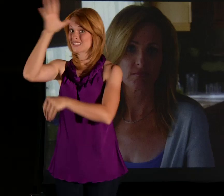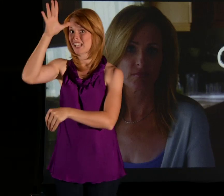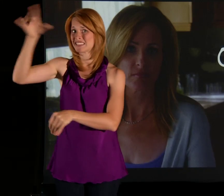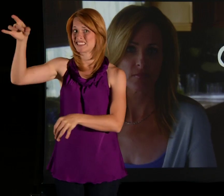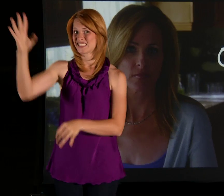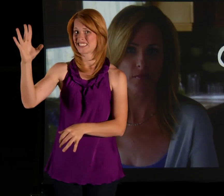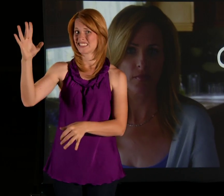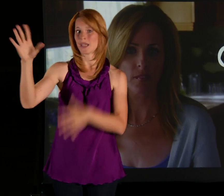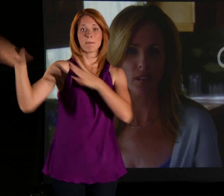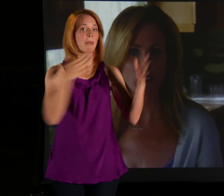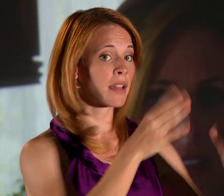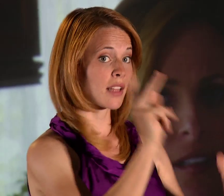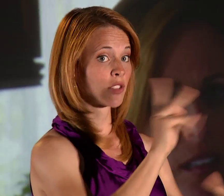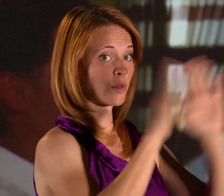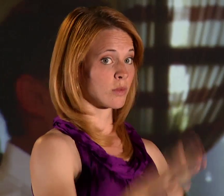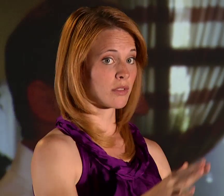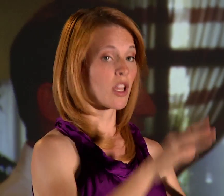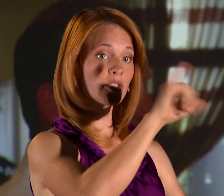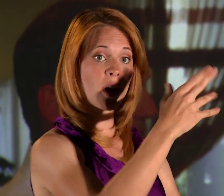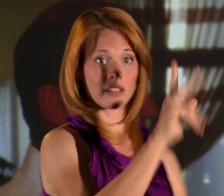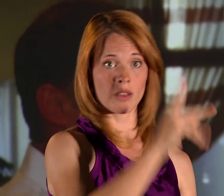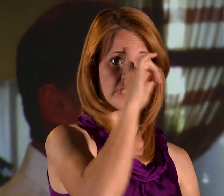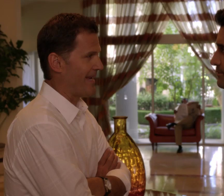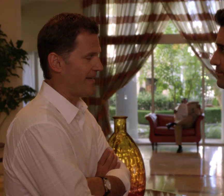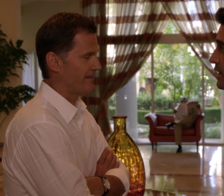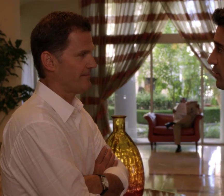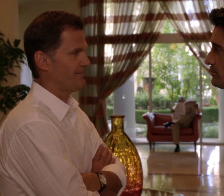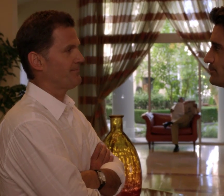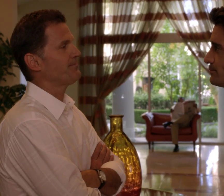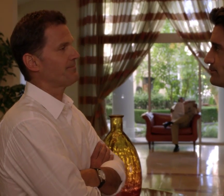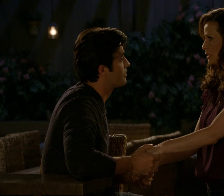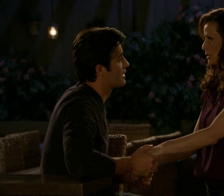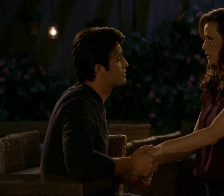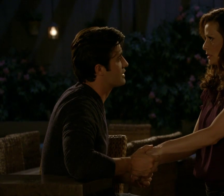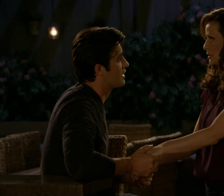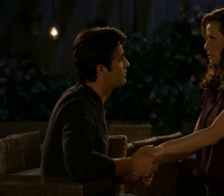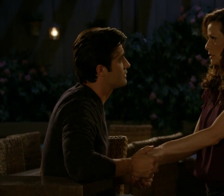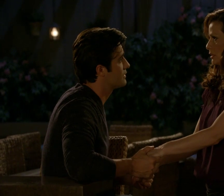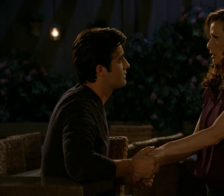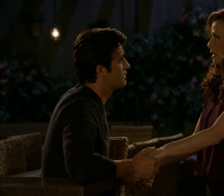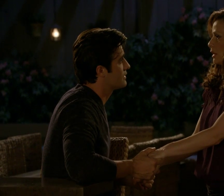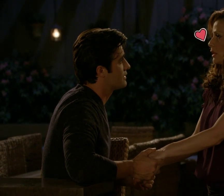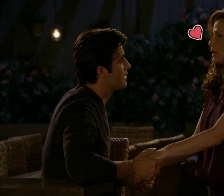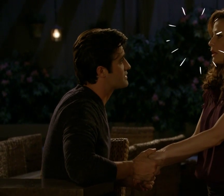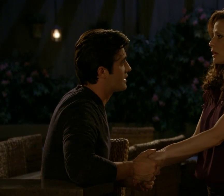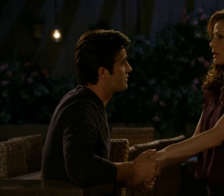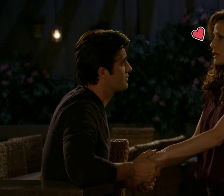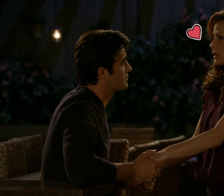dad. Ouch. Back at the Kennish house, John and Catherine decided to hook up with Angelo in their lawsuit. In her own way, Regina was also hooking up with Angelo, as she